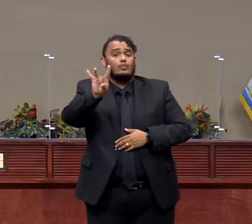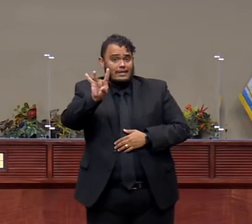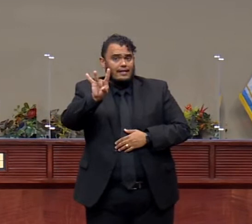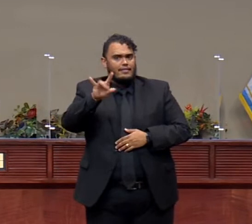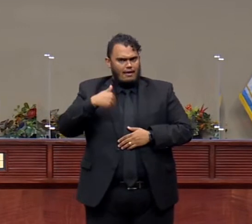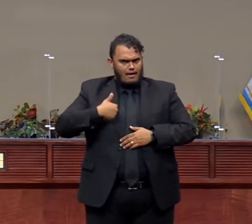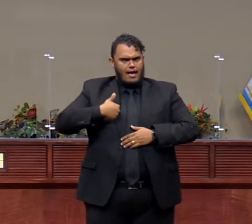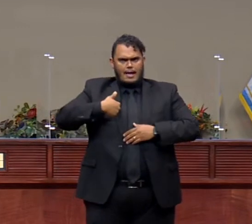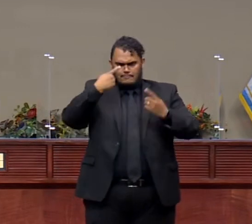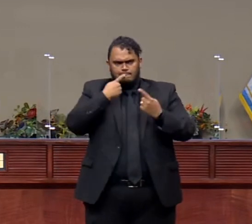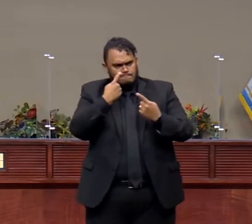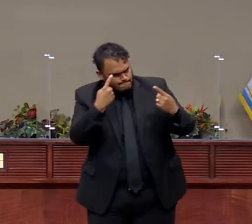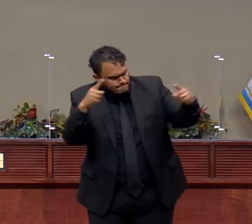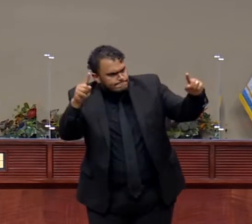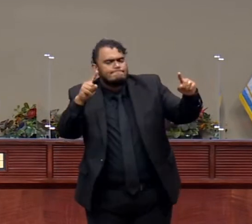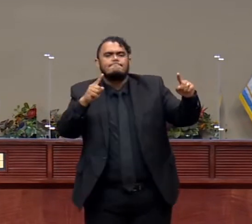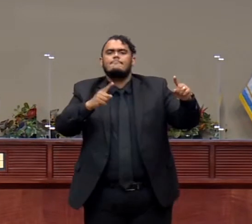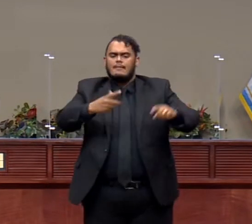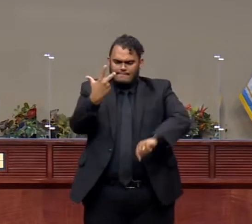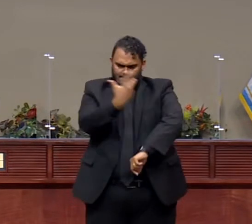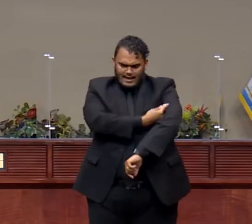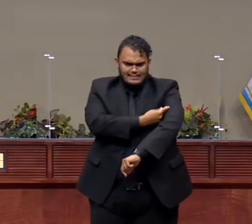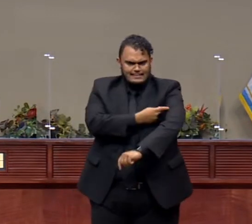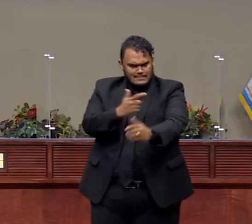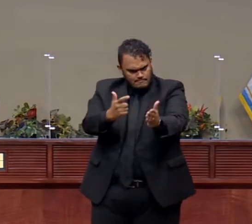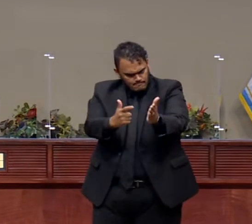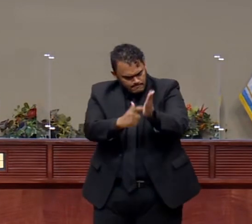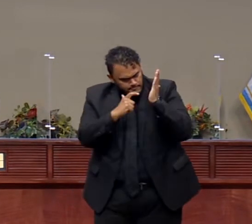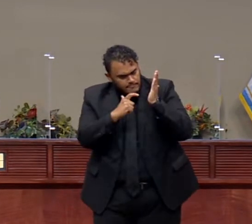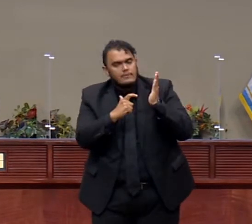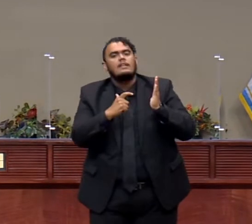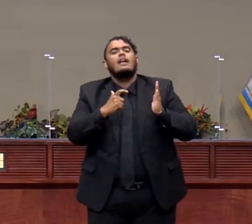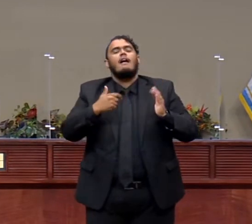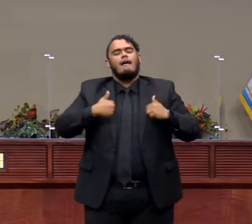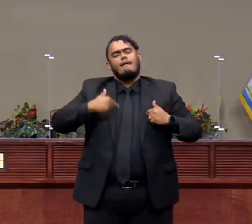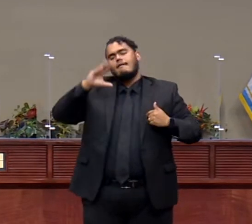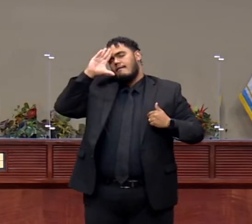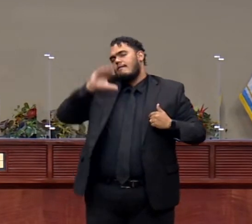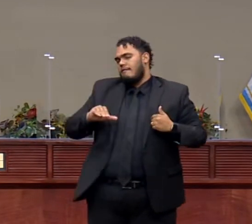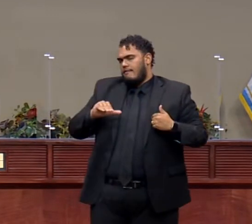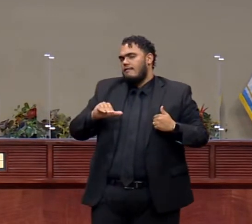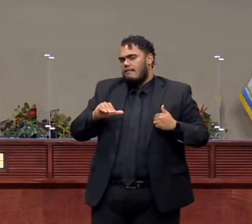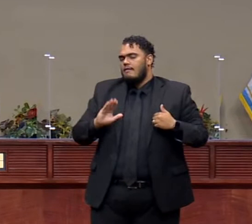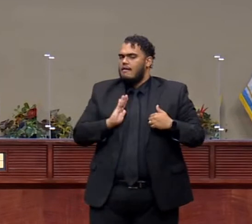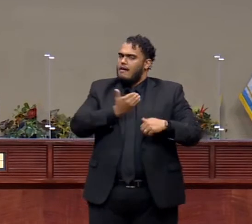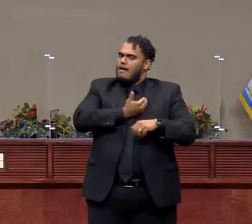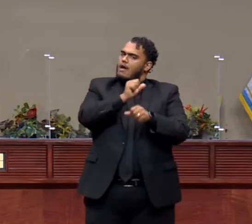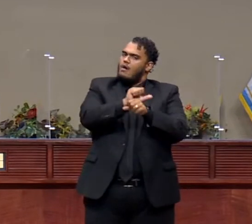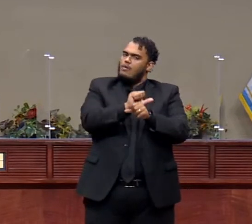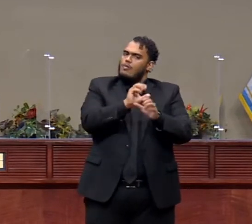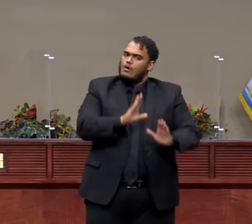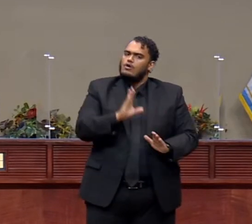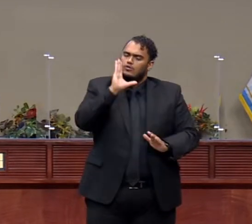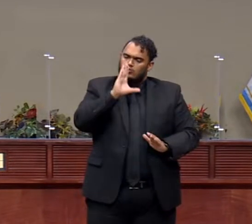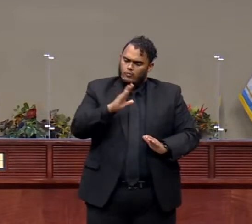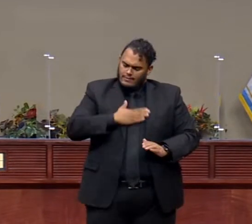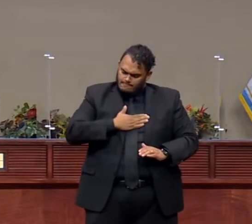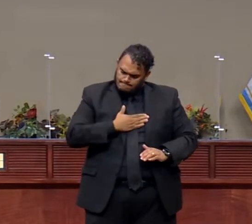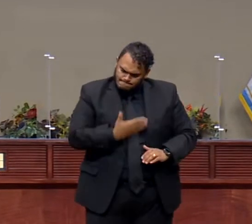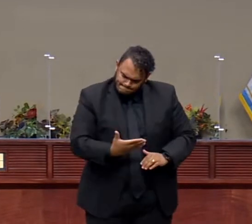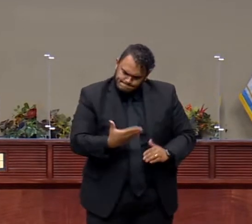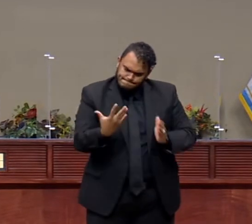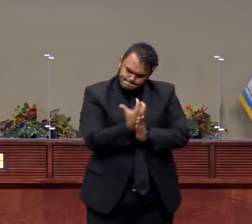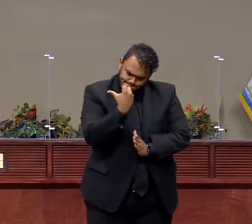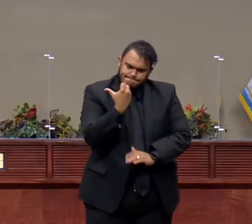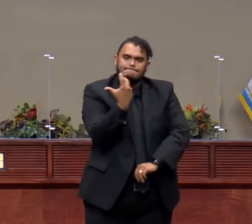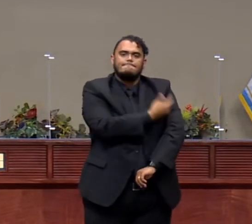directive, I knew our employees would step up and respond in a significant way to getting vaccinated, and they have done just